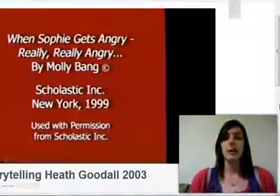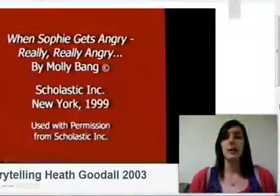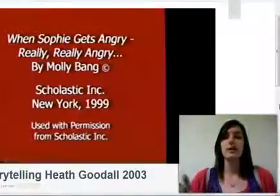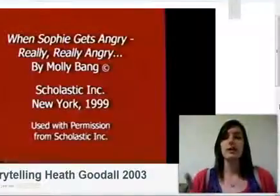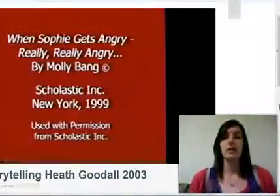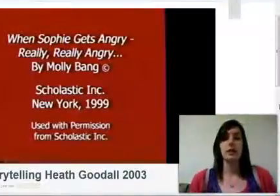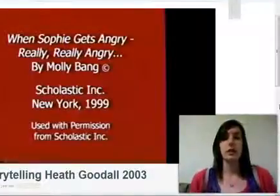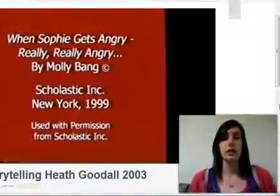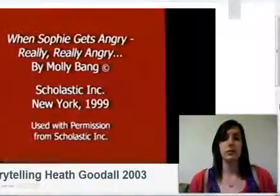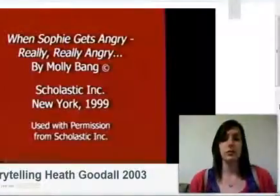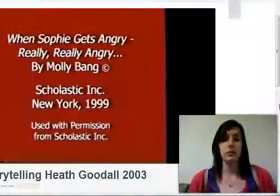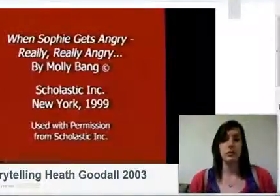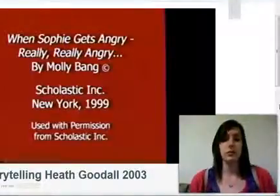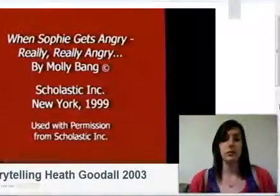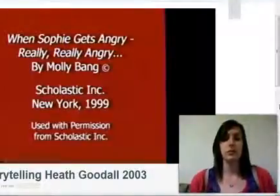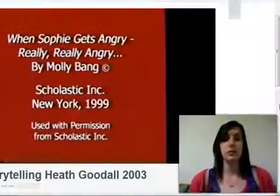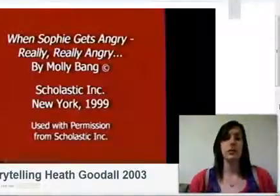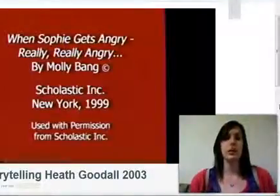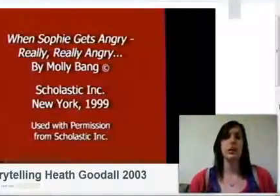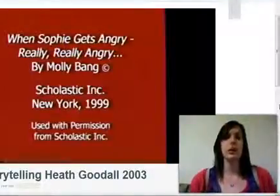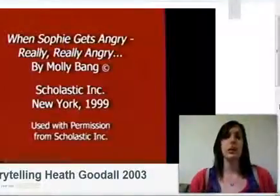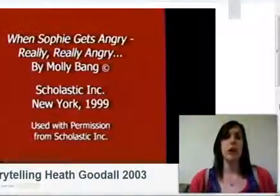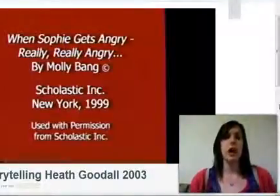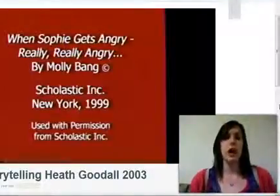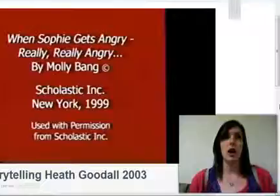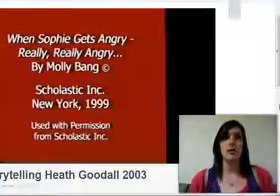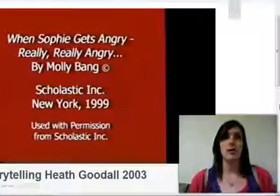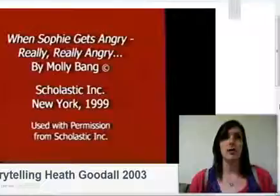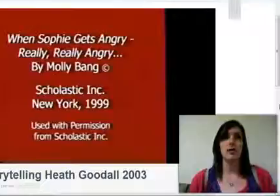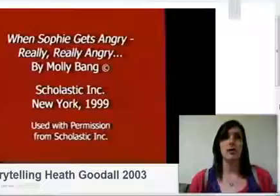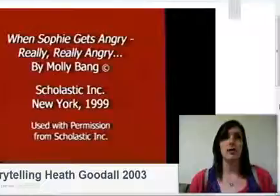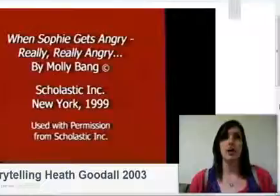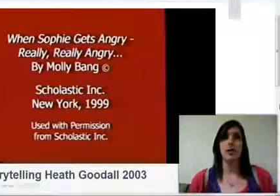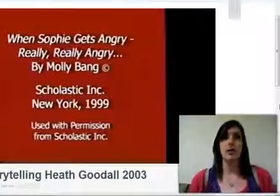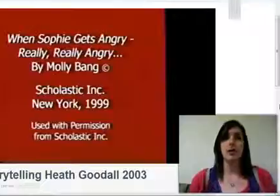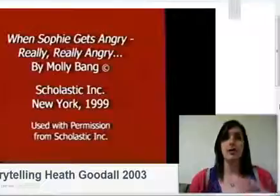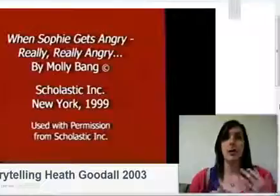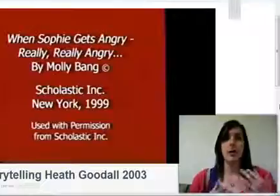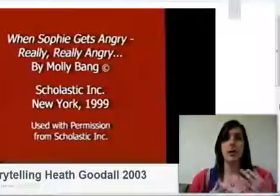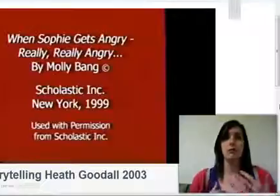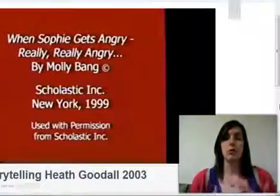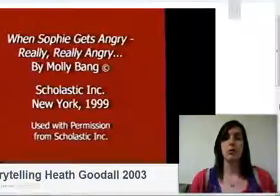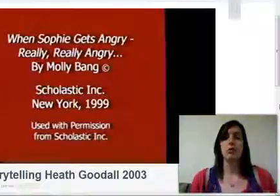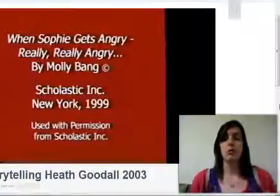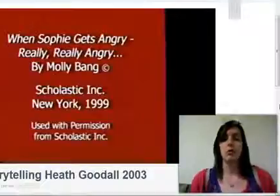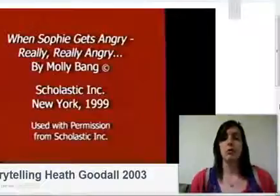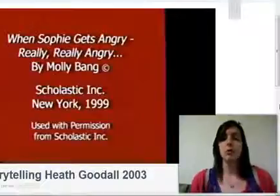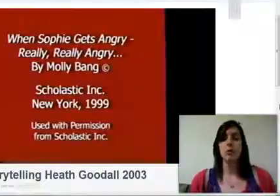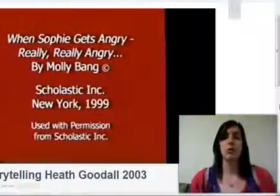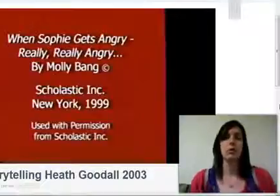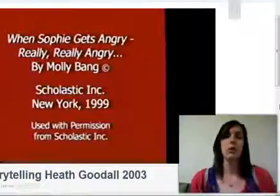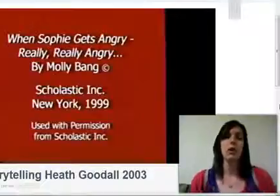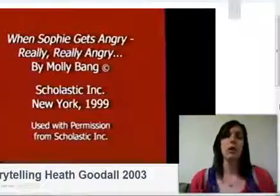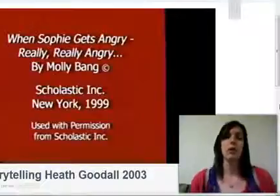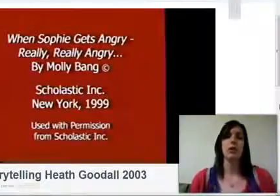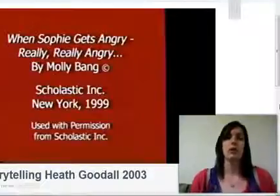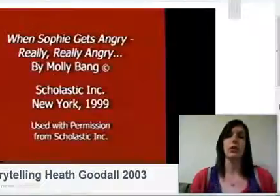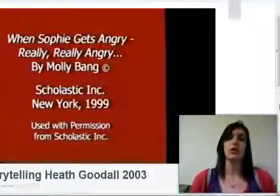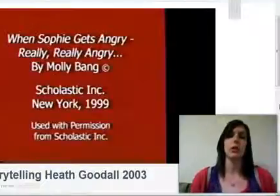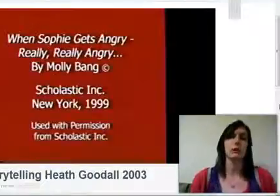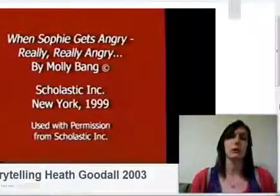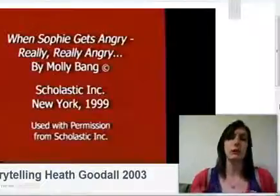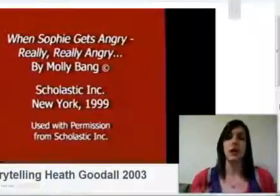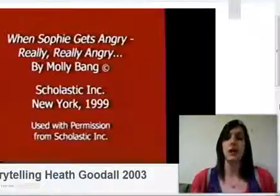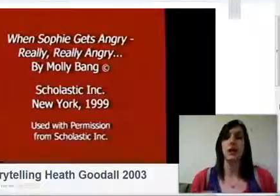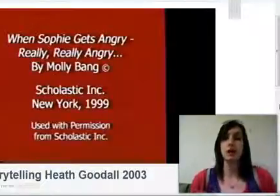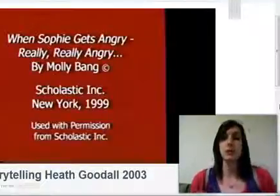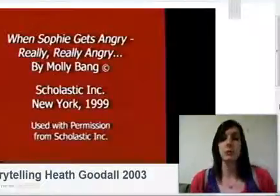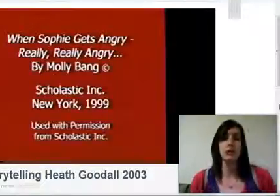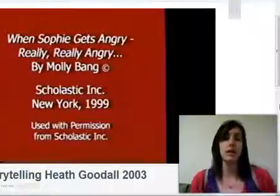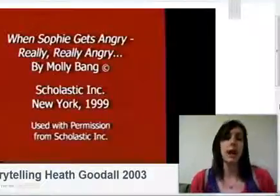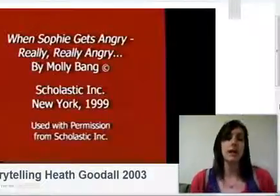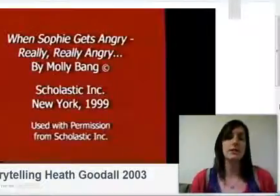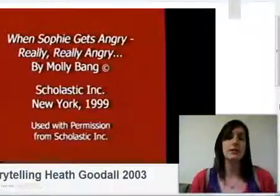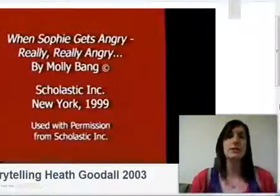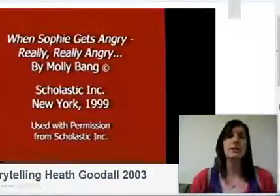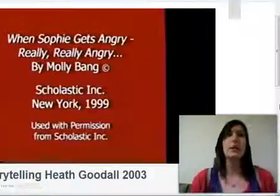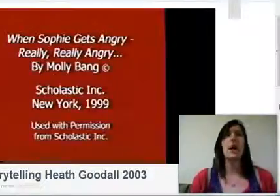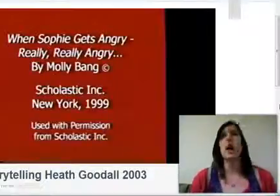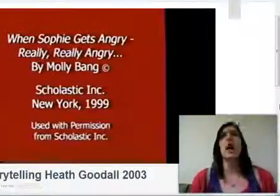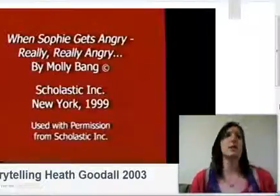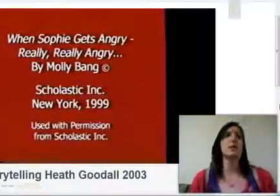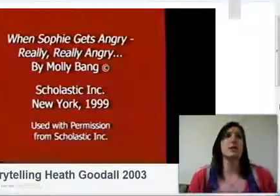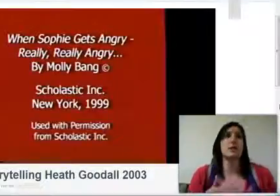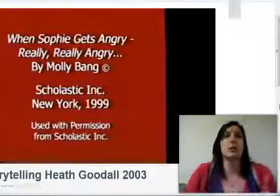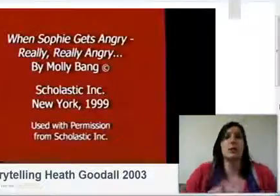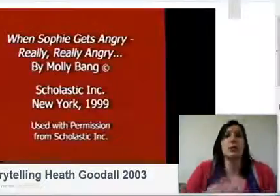His pace when he was during the story tried to set that emotional feel for it. So when he was signing super